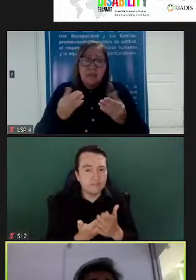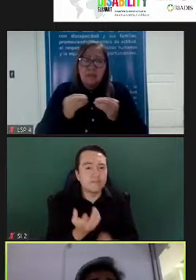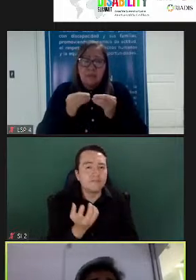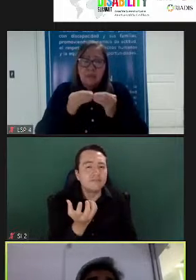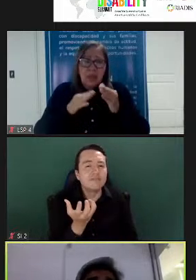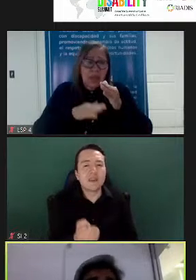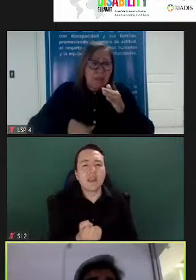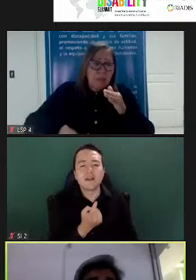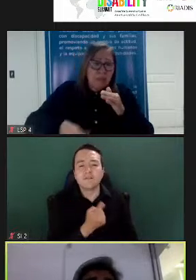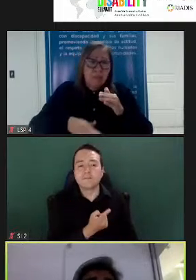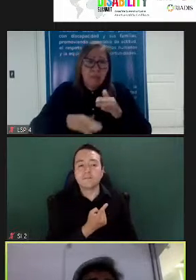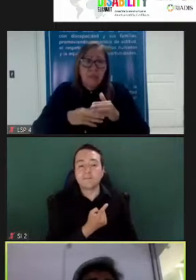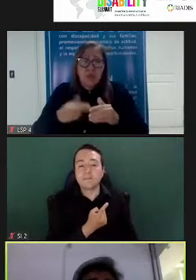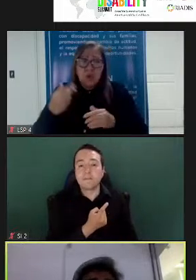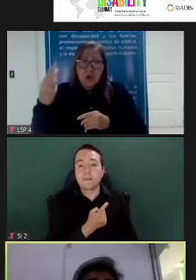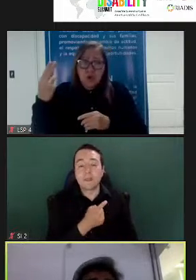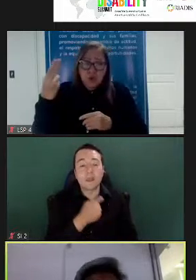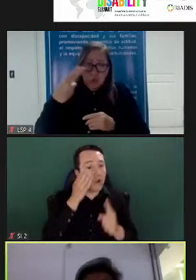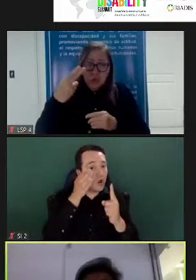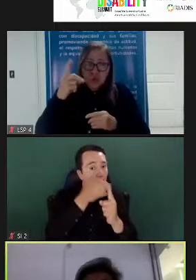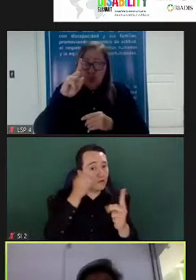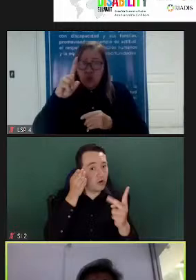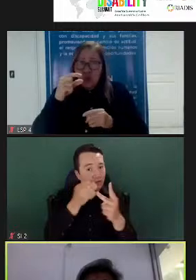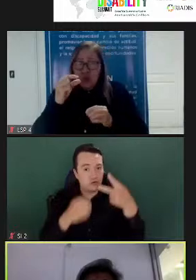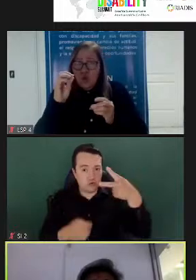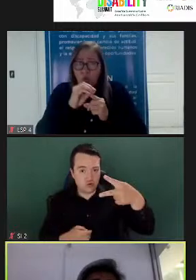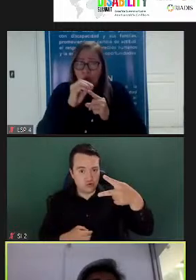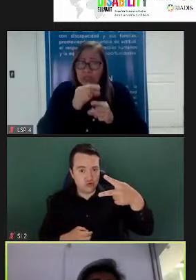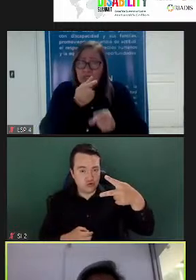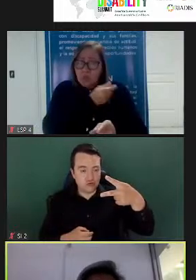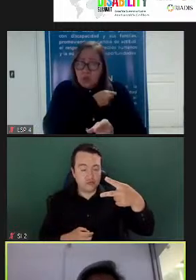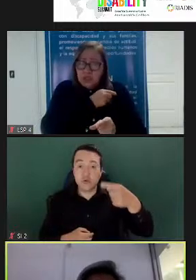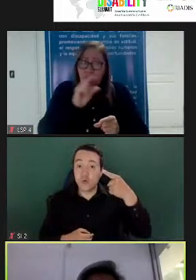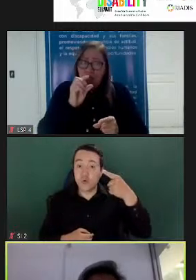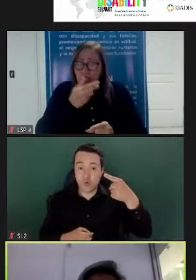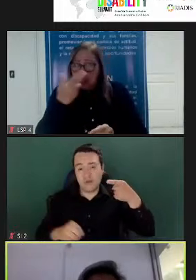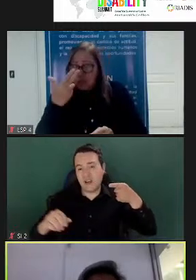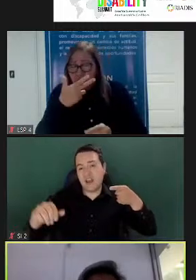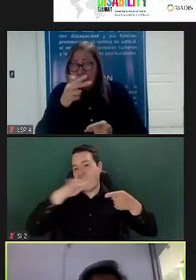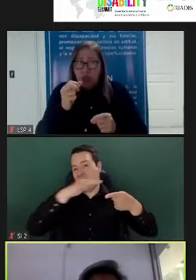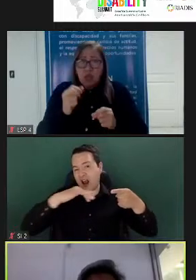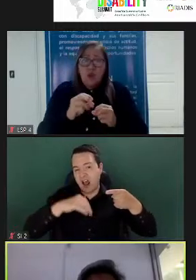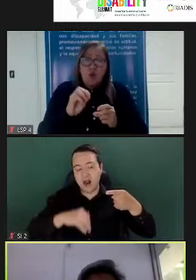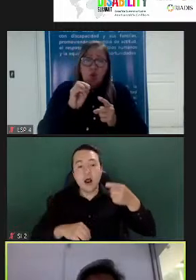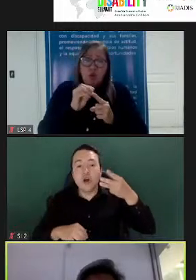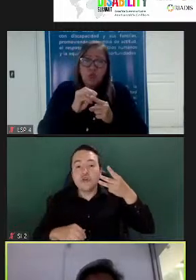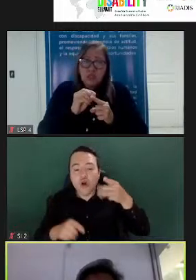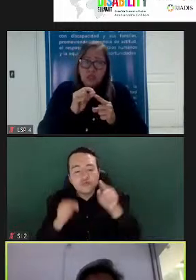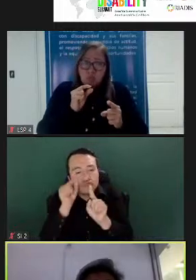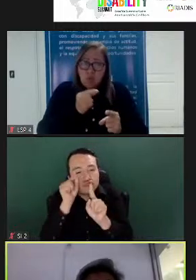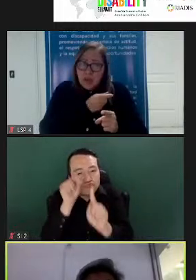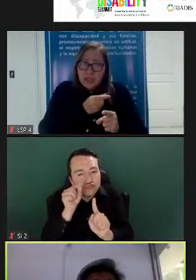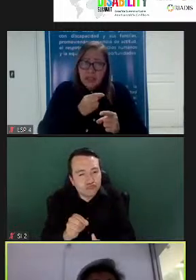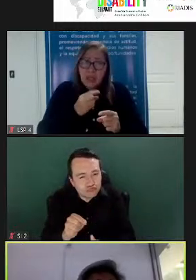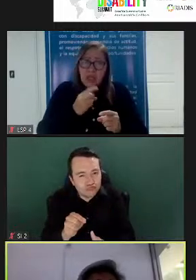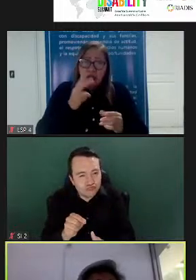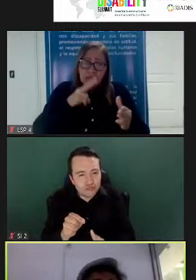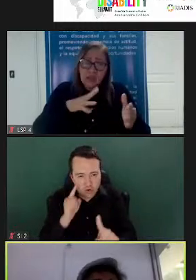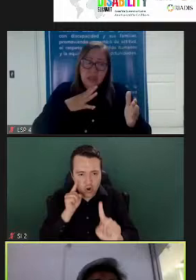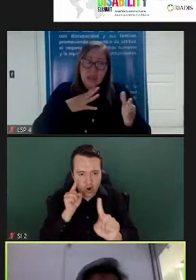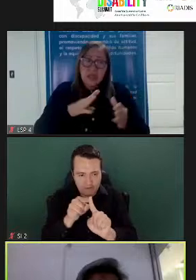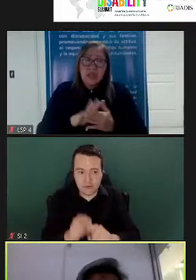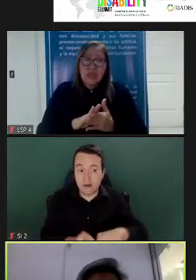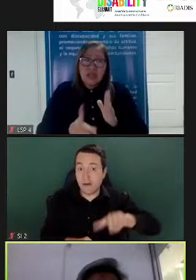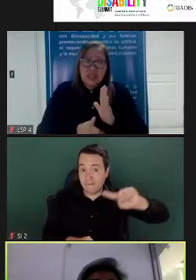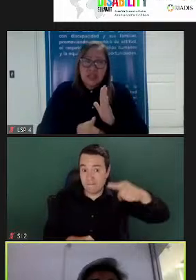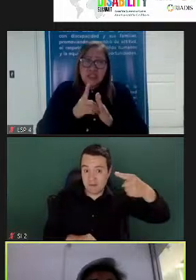to do with two objectives a general objective and two specific objectives the general objective i am going